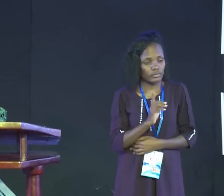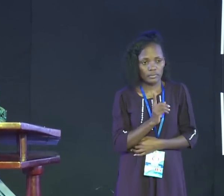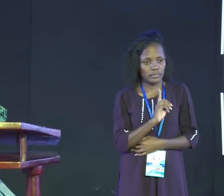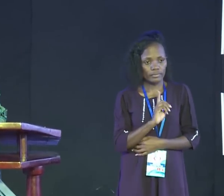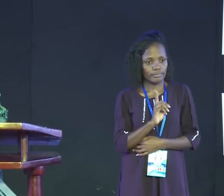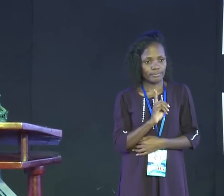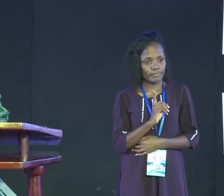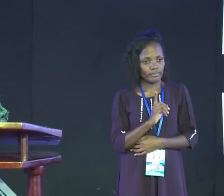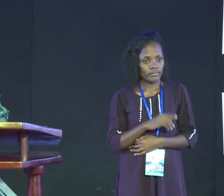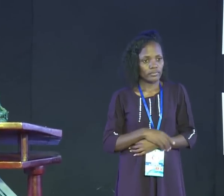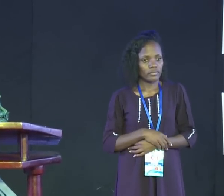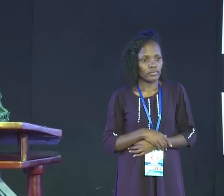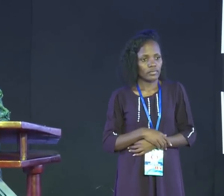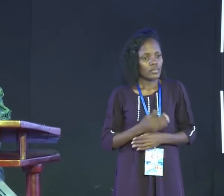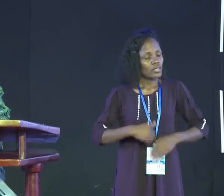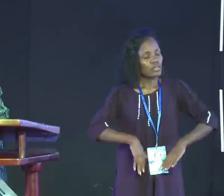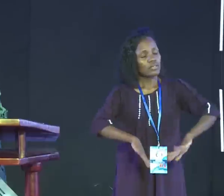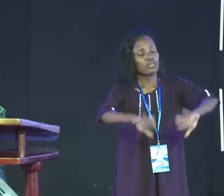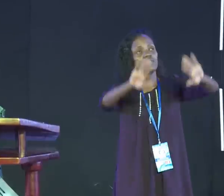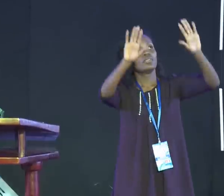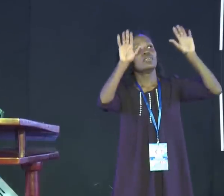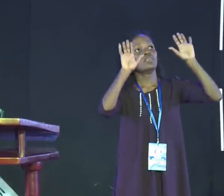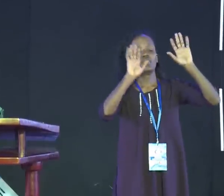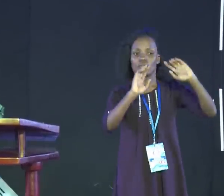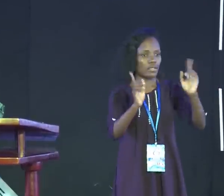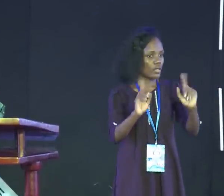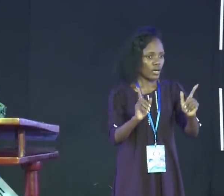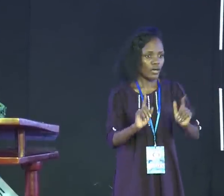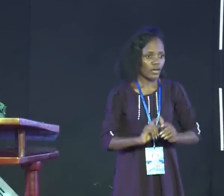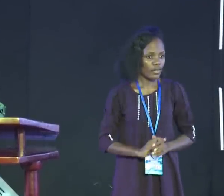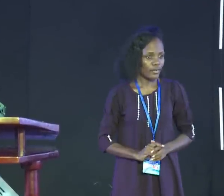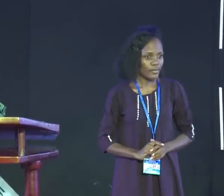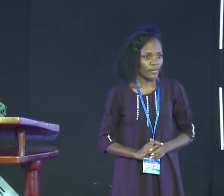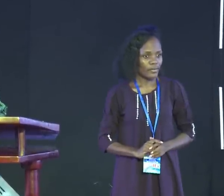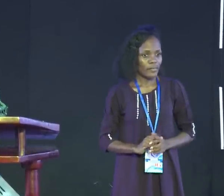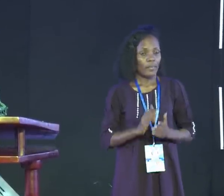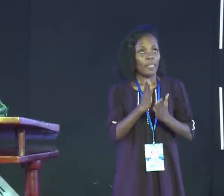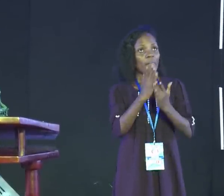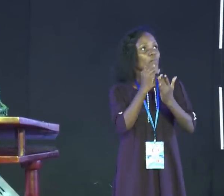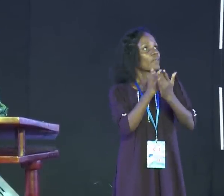Don't lose your heart. Do not leave the Lord.